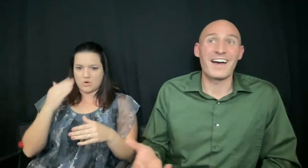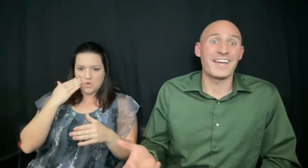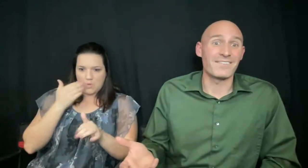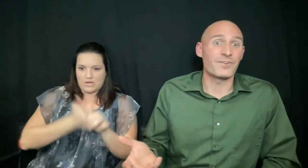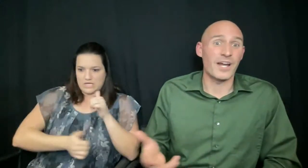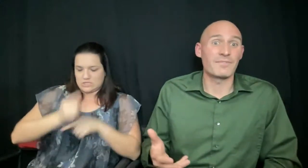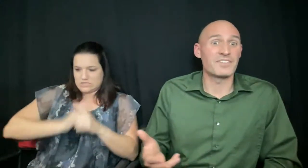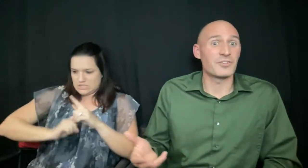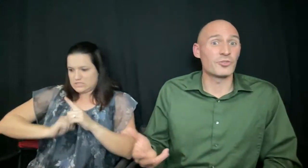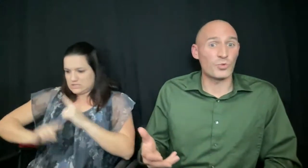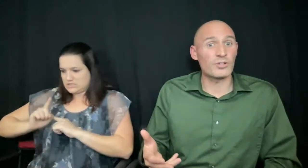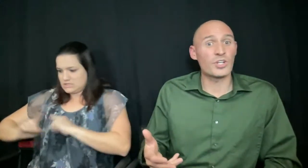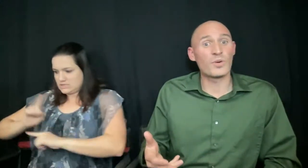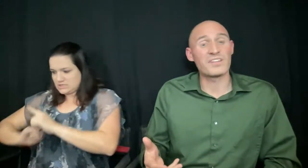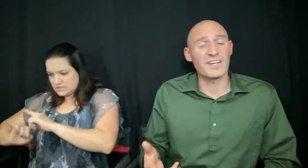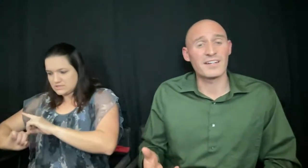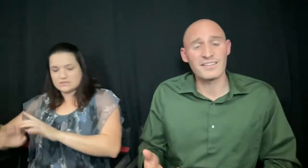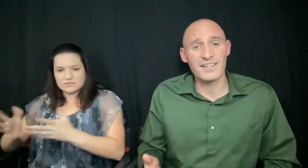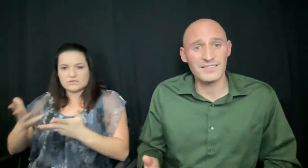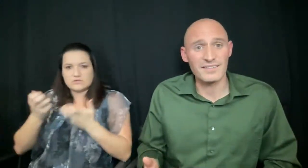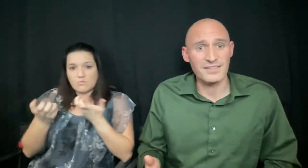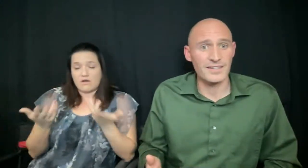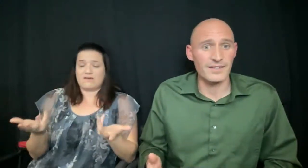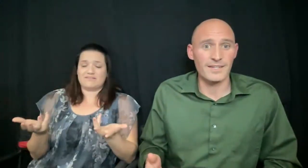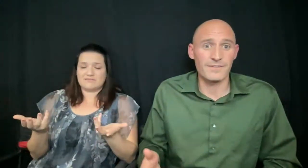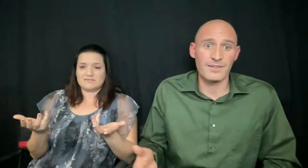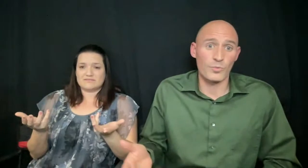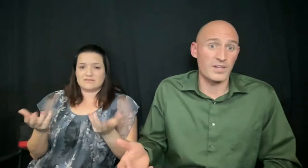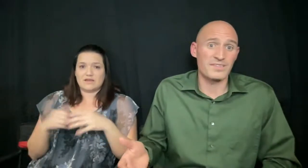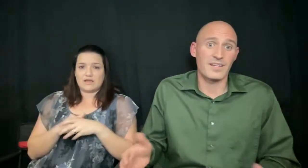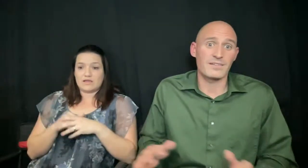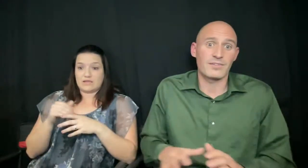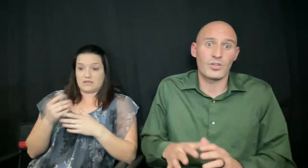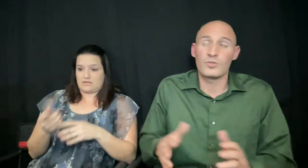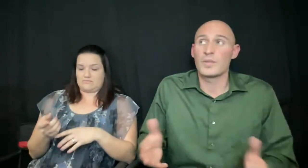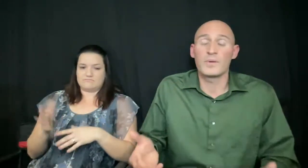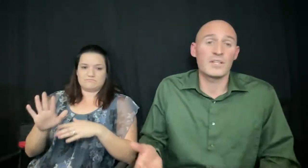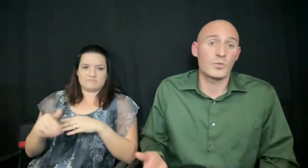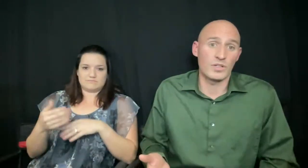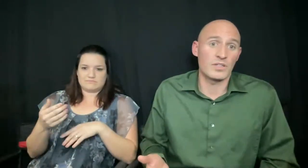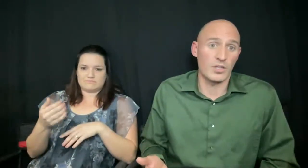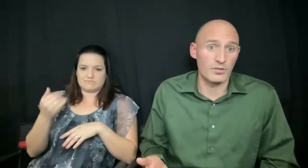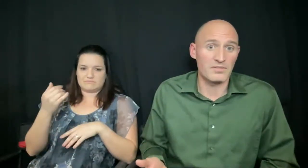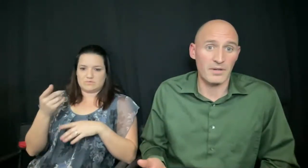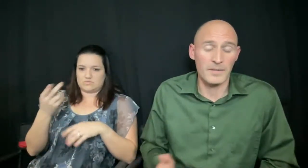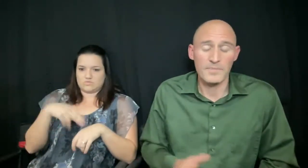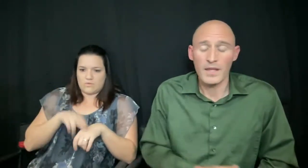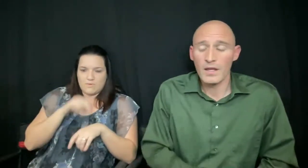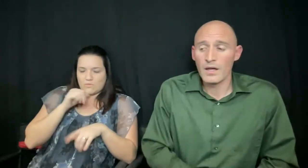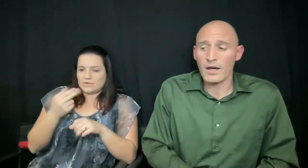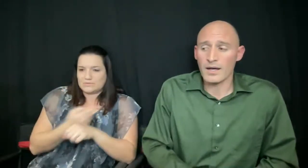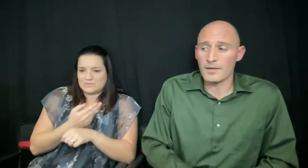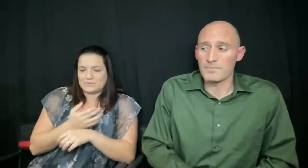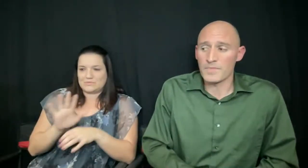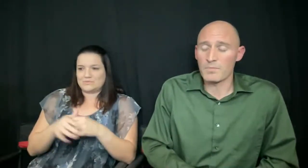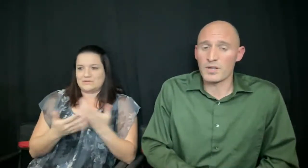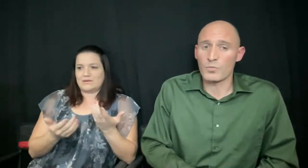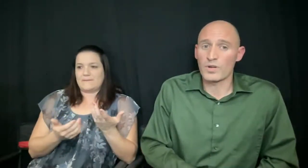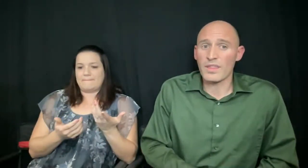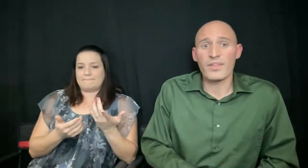sign for every single word you want to sign in a sentence, even the ones that you typically wouldn't use, right? But one of the things